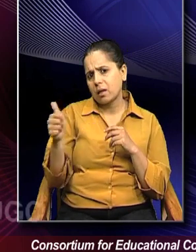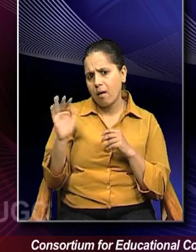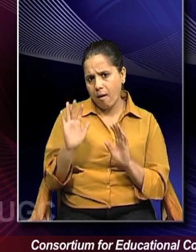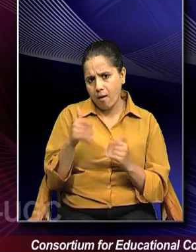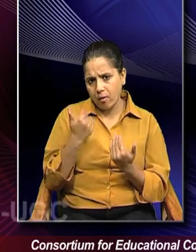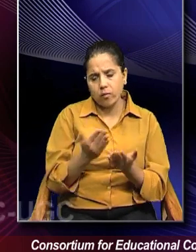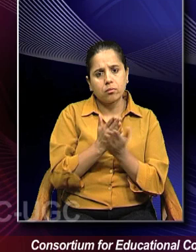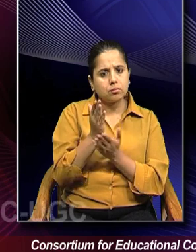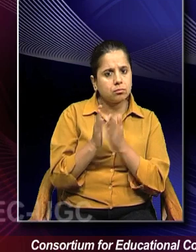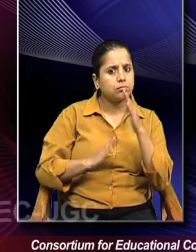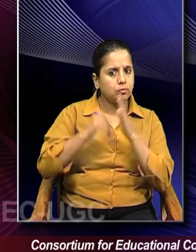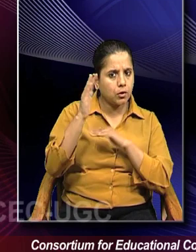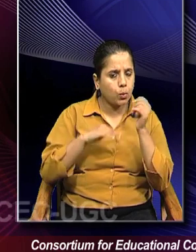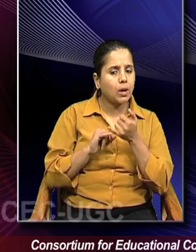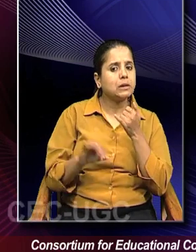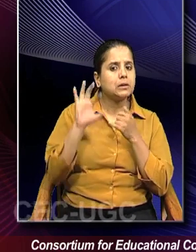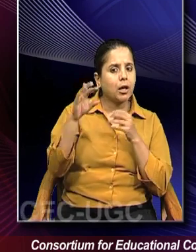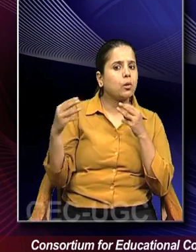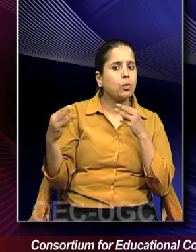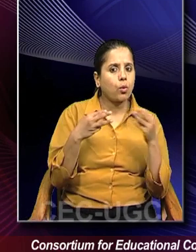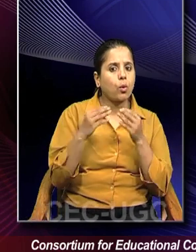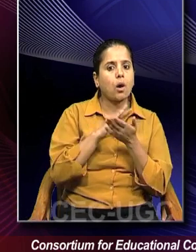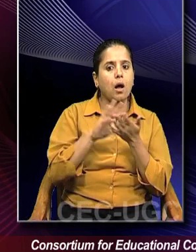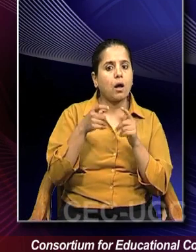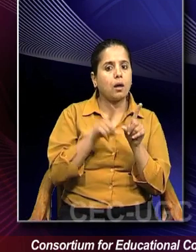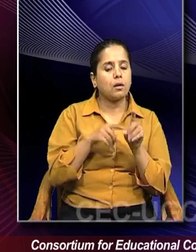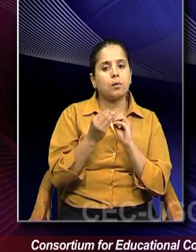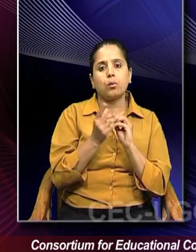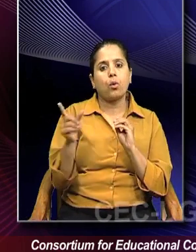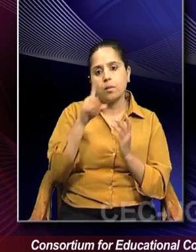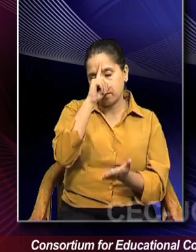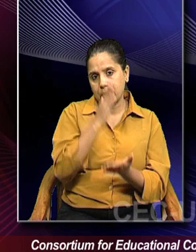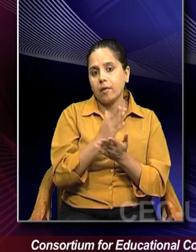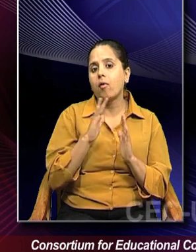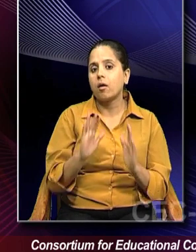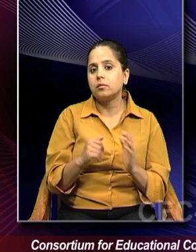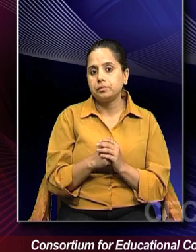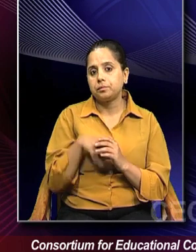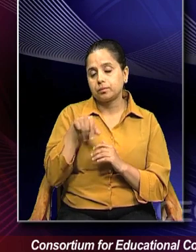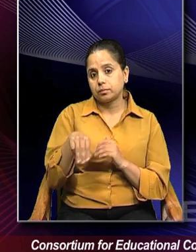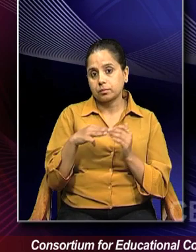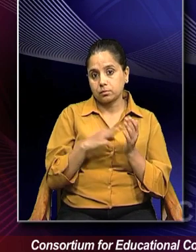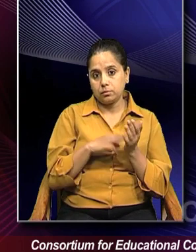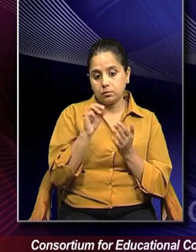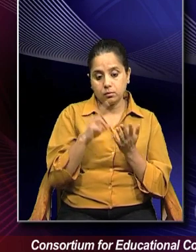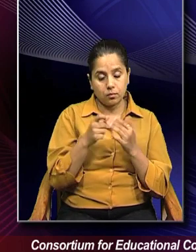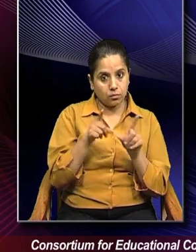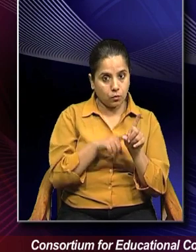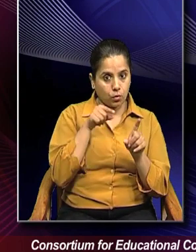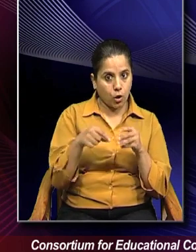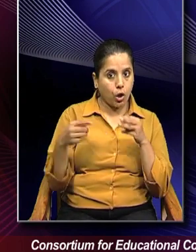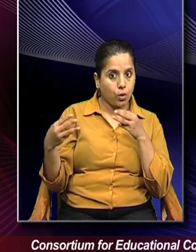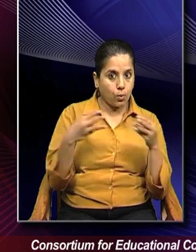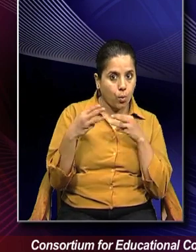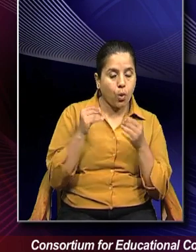of intrastate war. Hadley-Bull also believes that monopoly of war